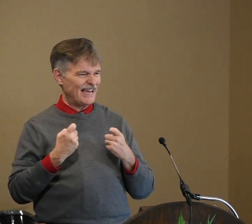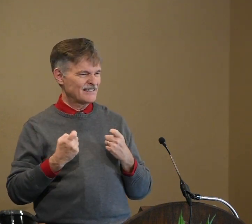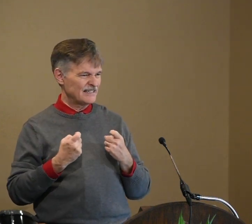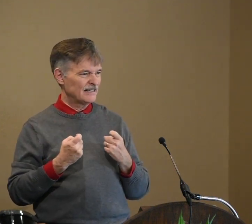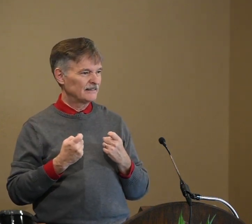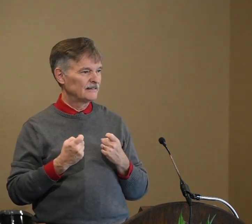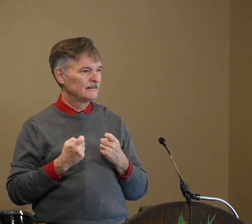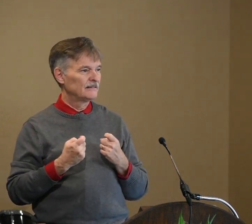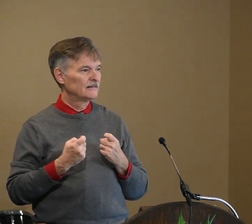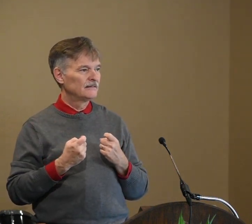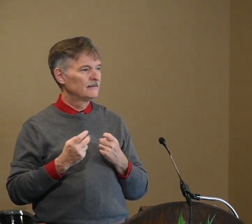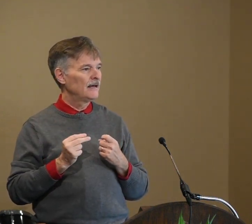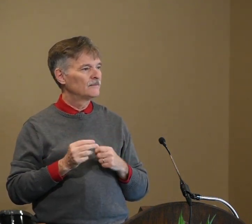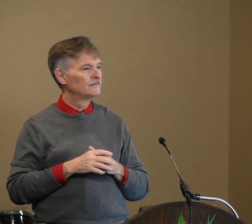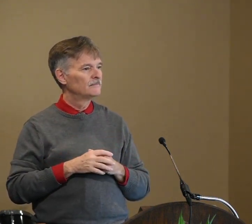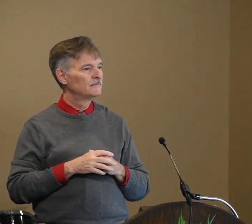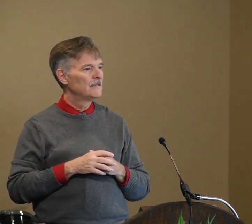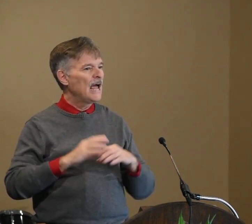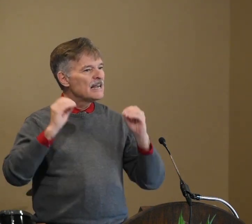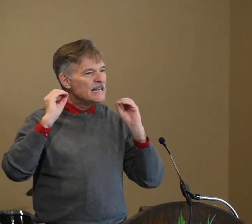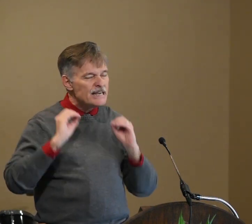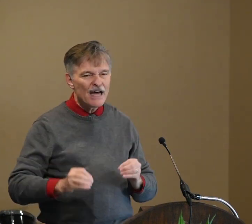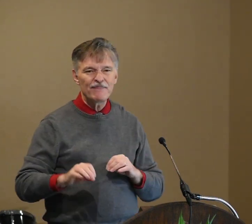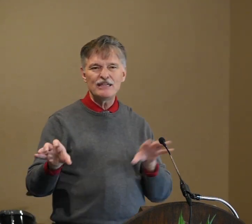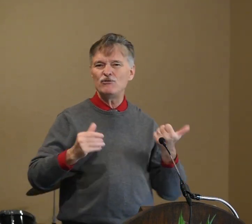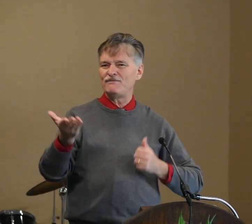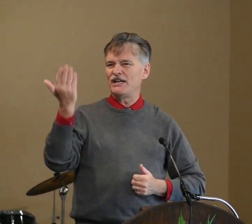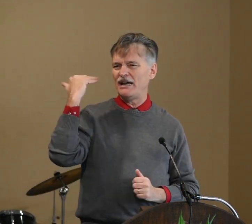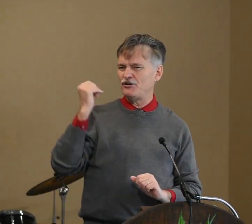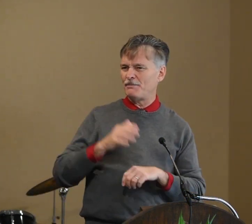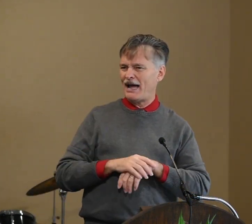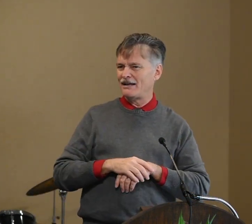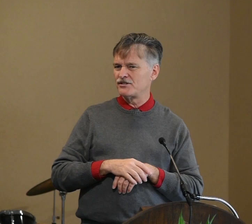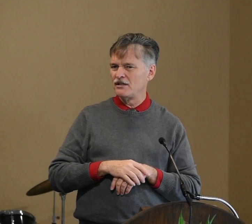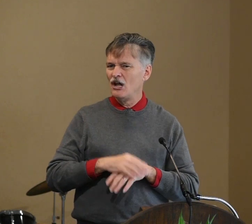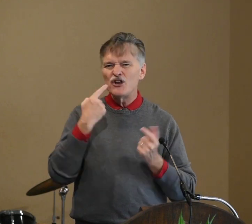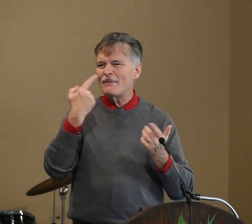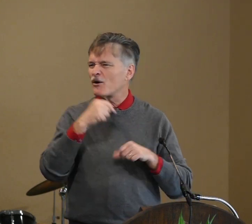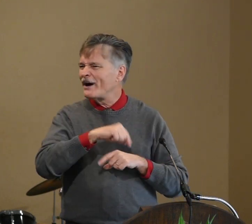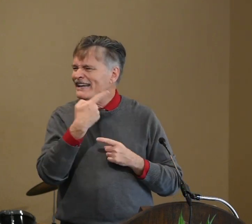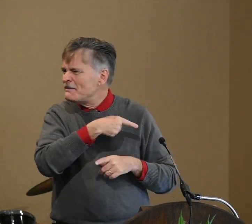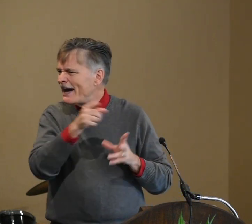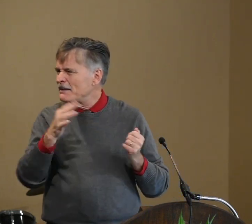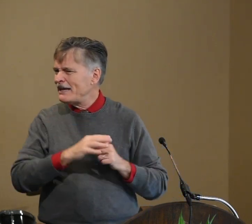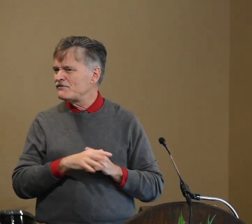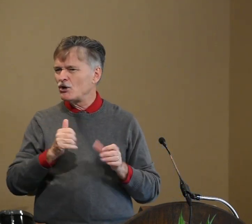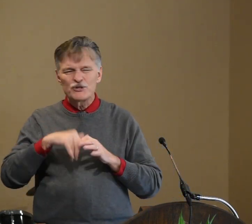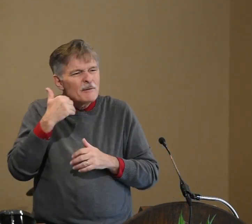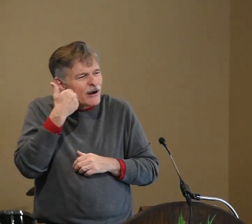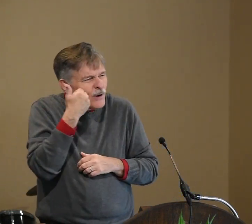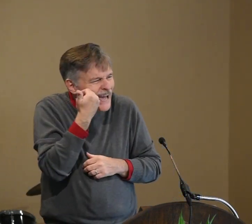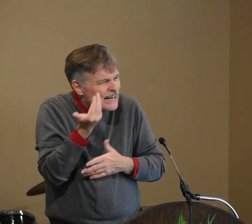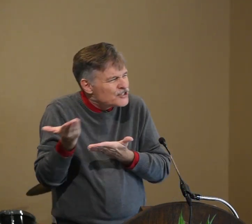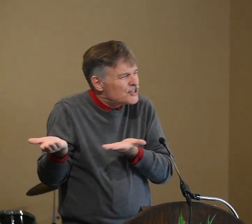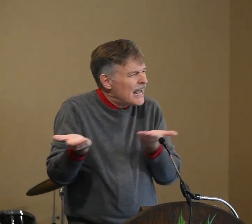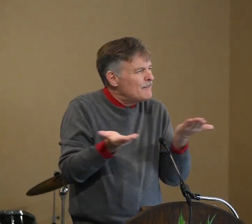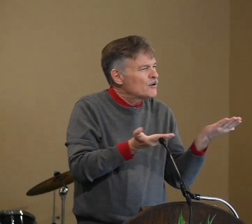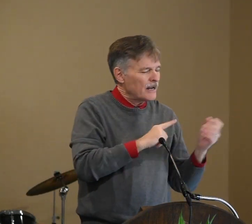that sin. No. Nothing you have done in your past, no matter what anybody may have told you, no matter what kind of shame you're